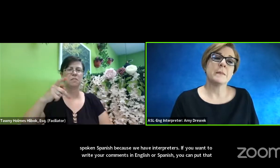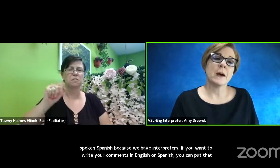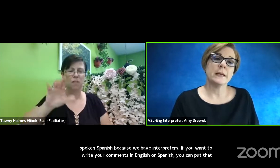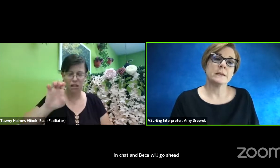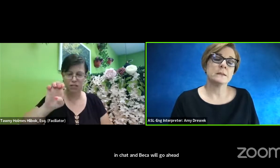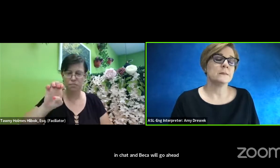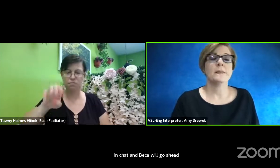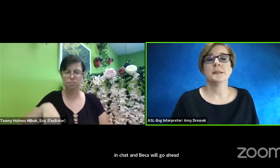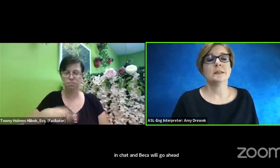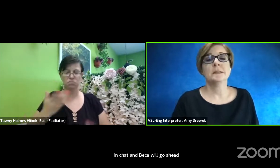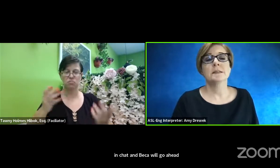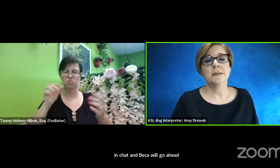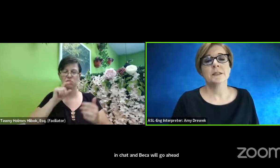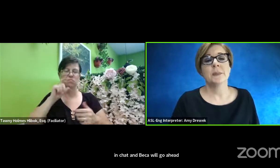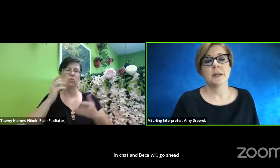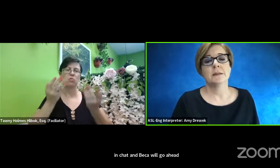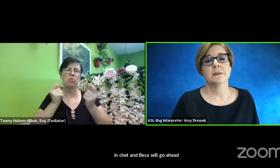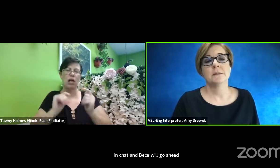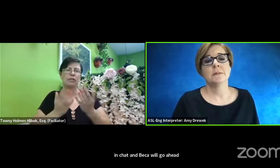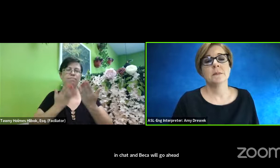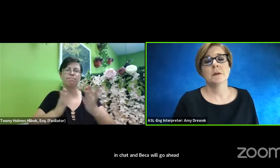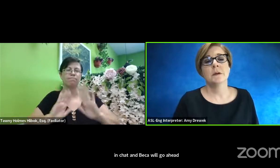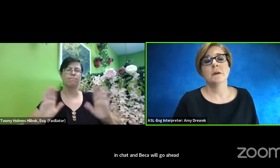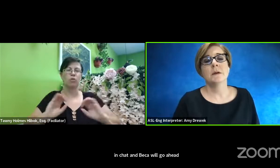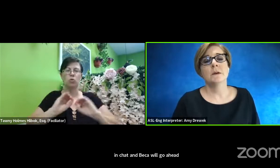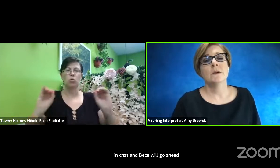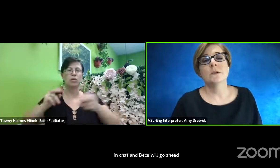Please keep in mind that this is a safe space.